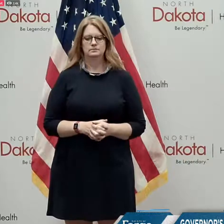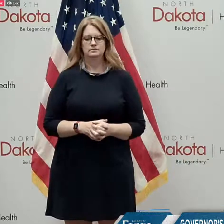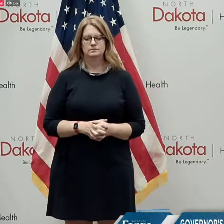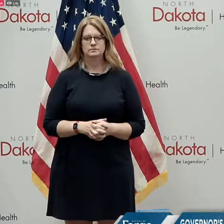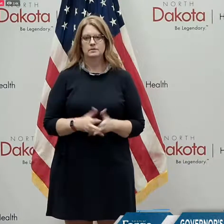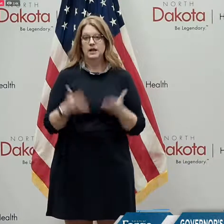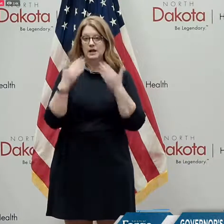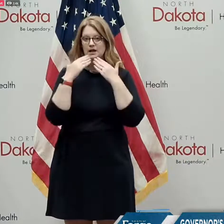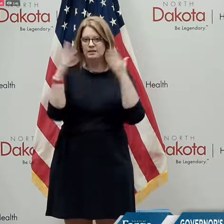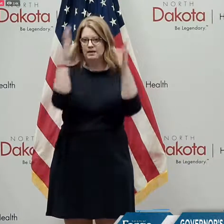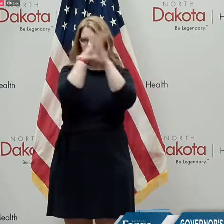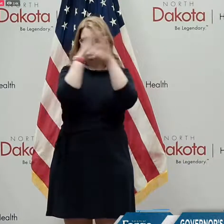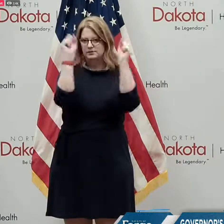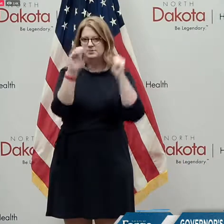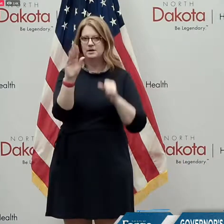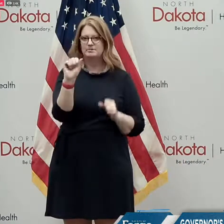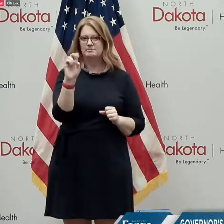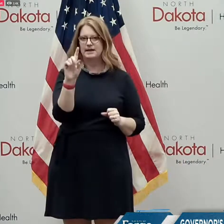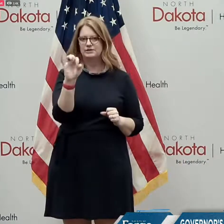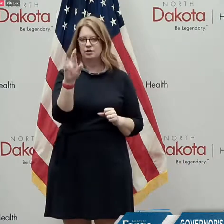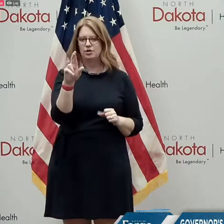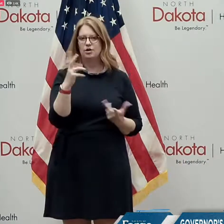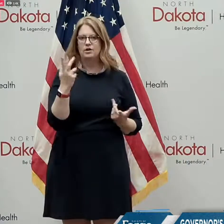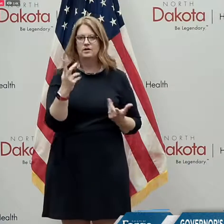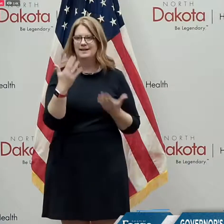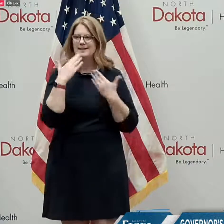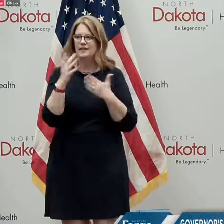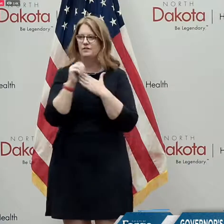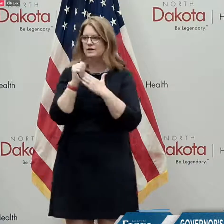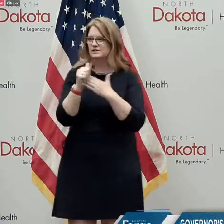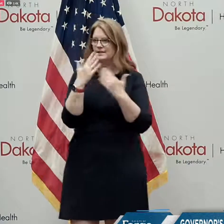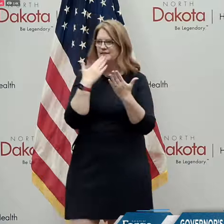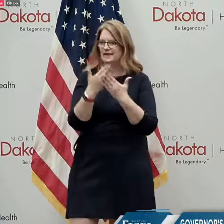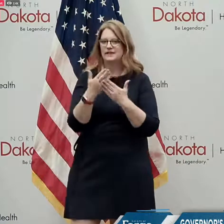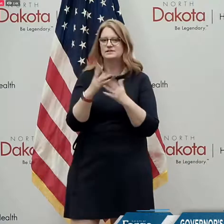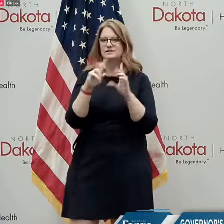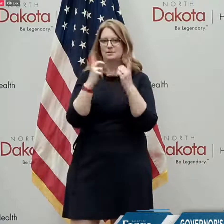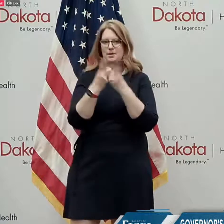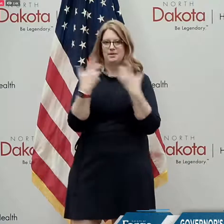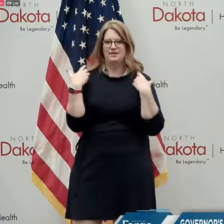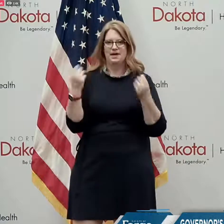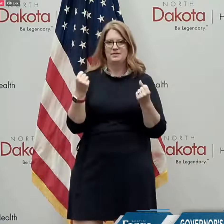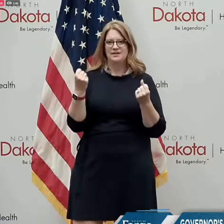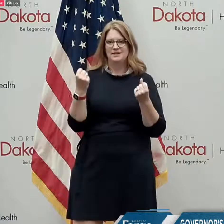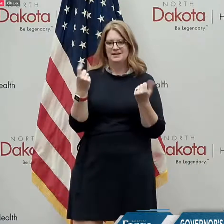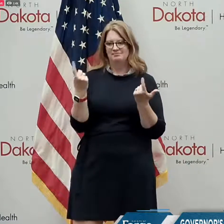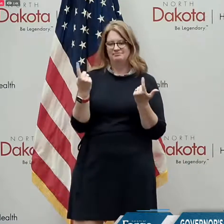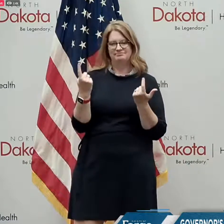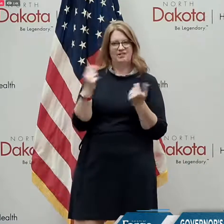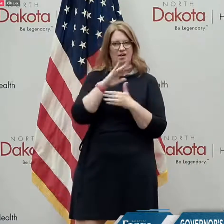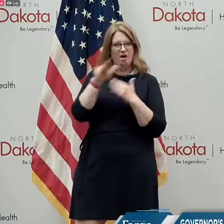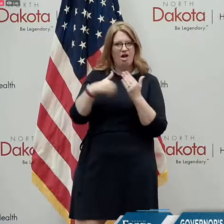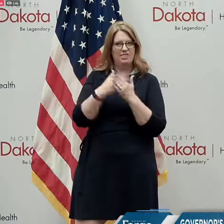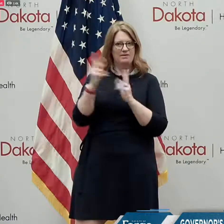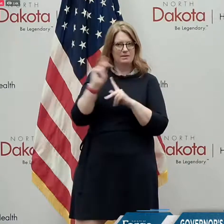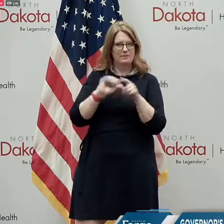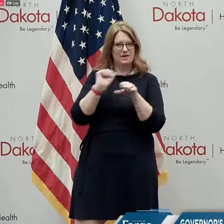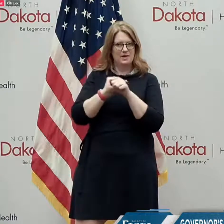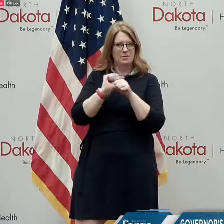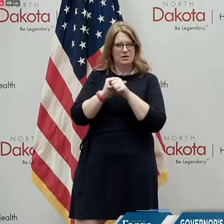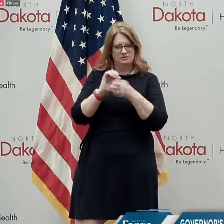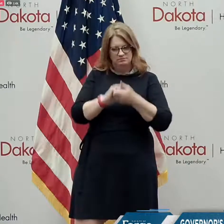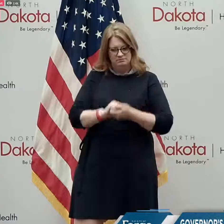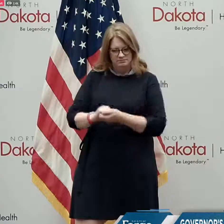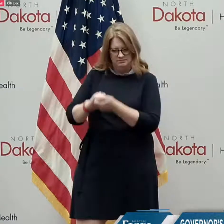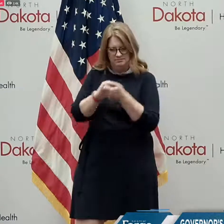Thank you, Superintendent Basler, and thank you for your leadership, and thanks to the Department of Health and everybody who's teaming up to work on the healthy return